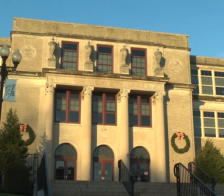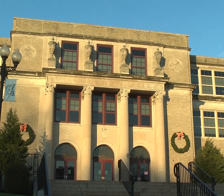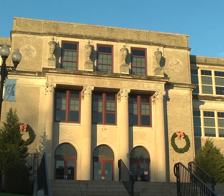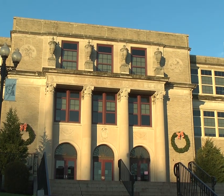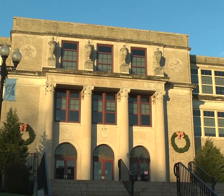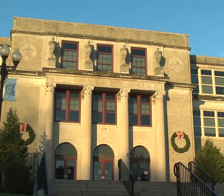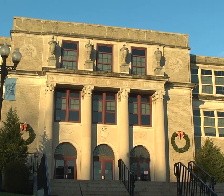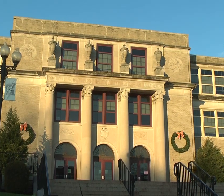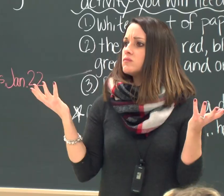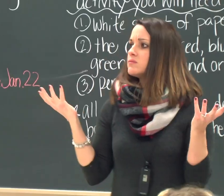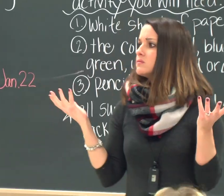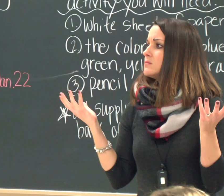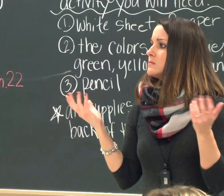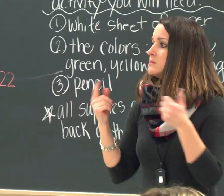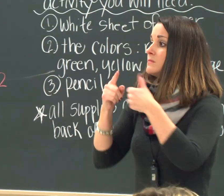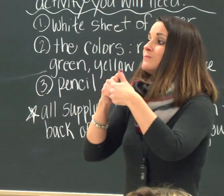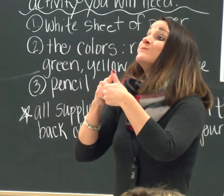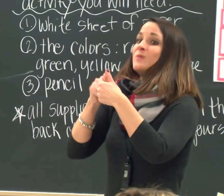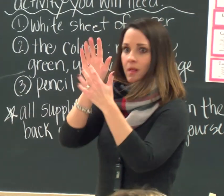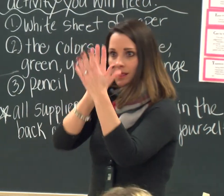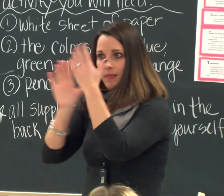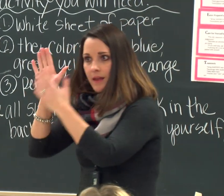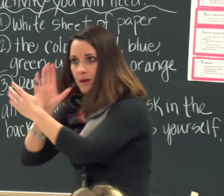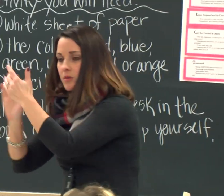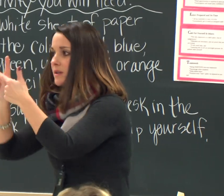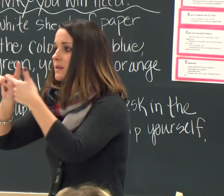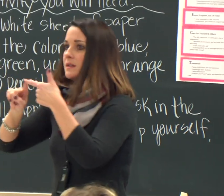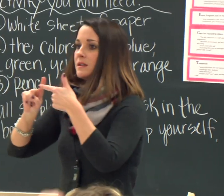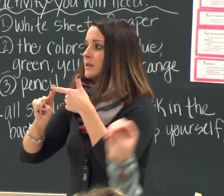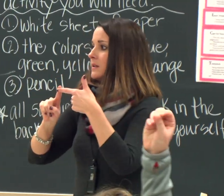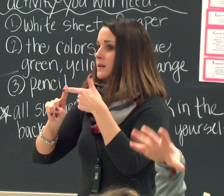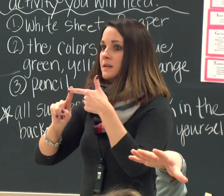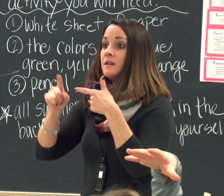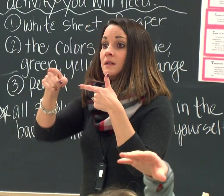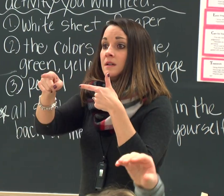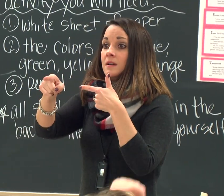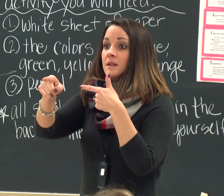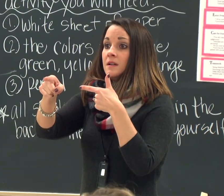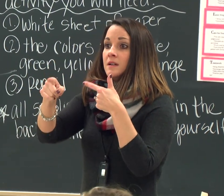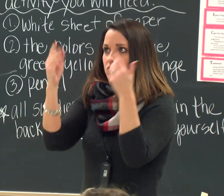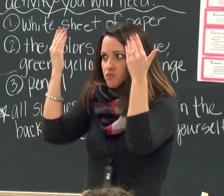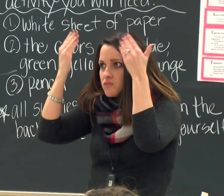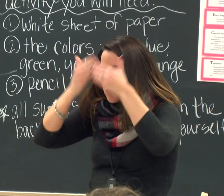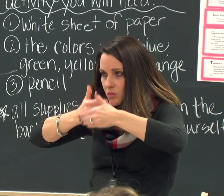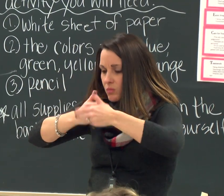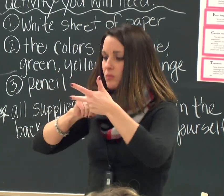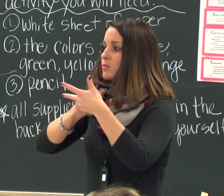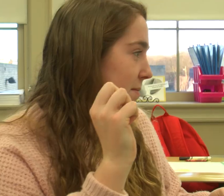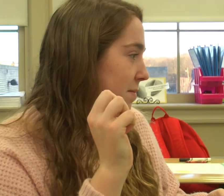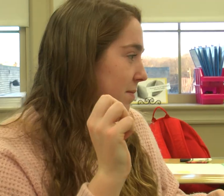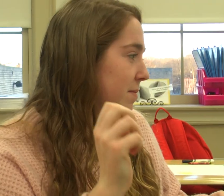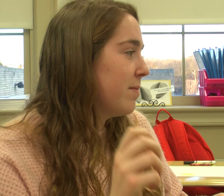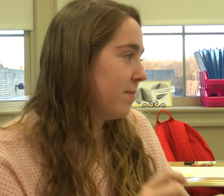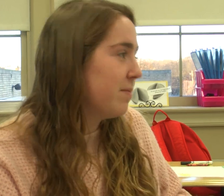to watch how all of the signing and the deaf community has kind of just come out of nowhere and it's been here all along but now it's such a big part of